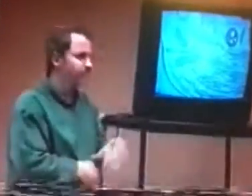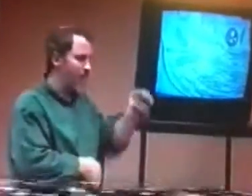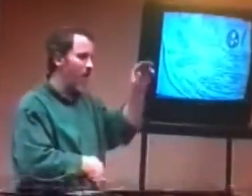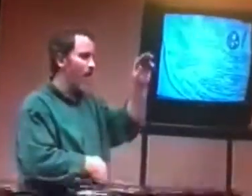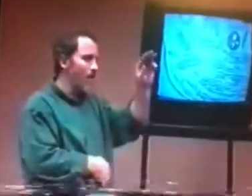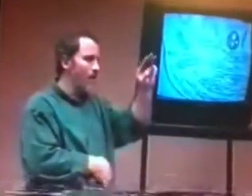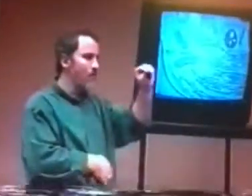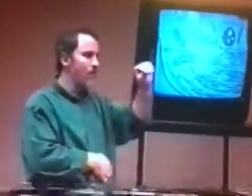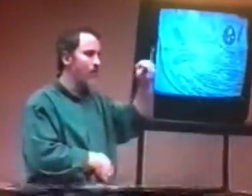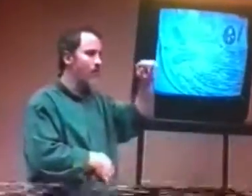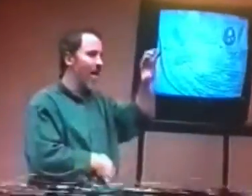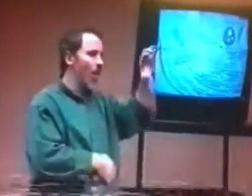Right.